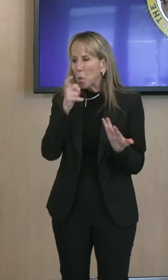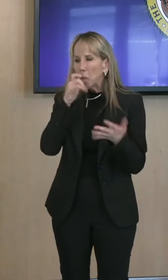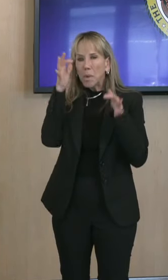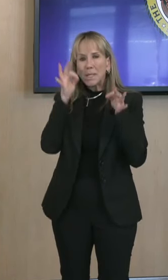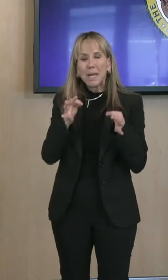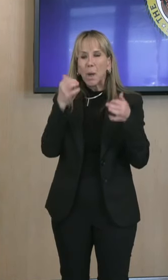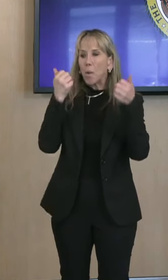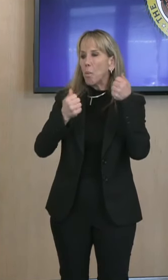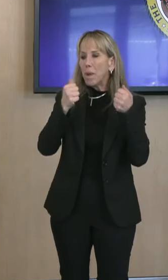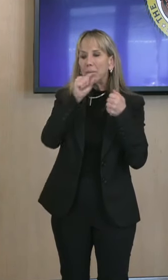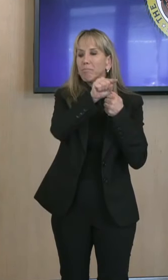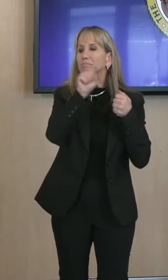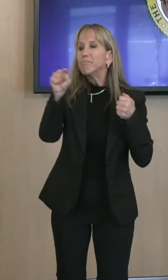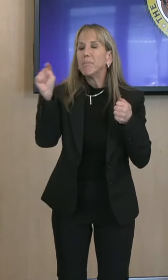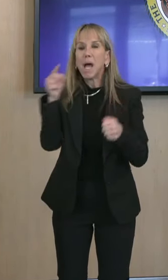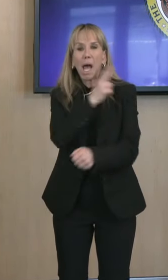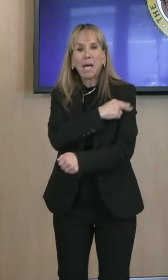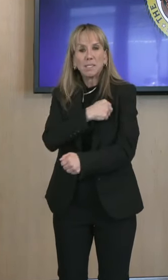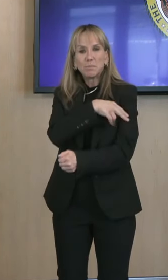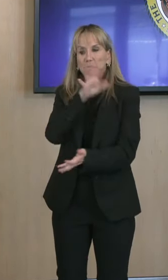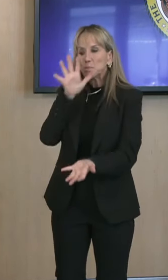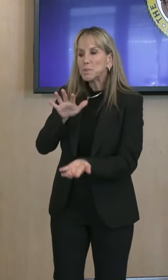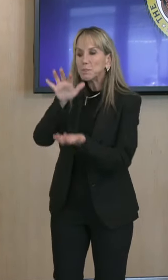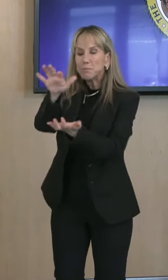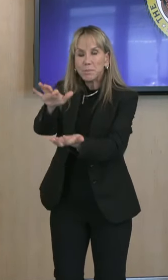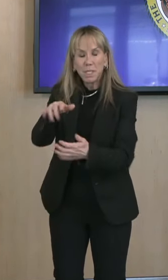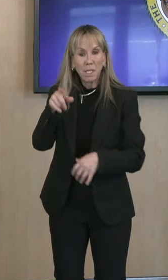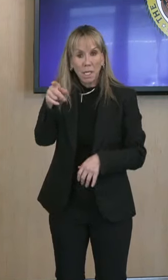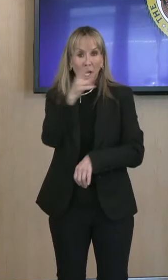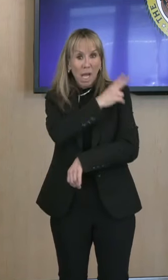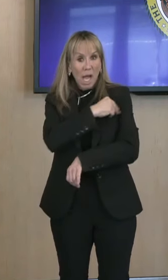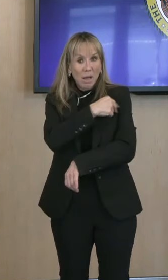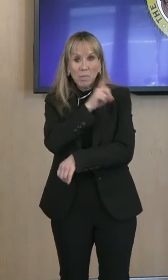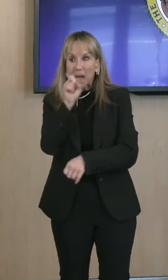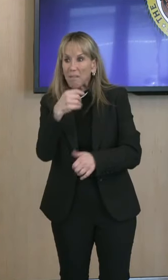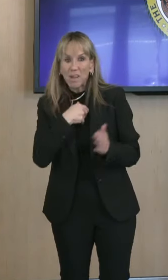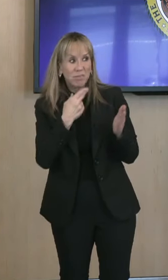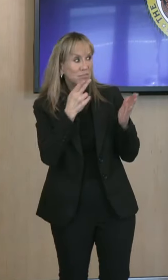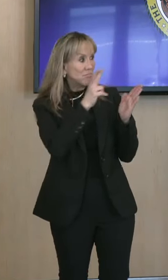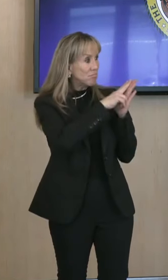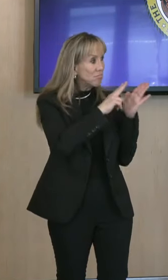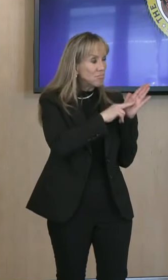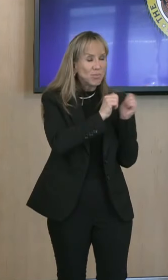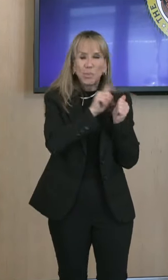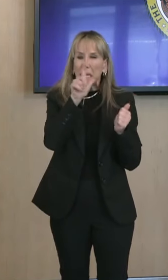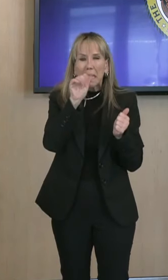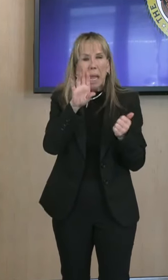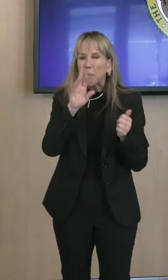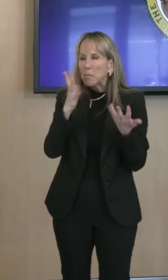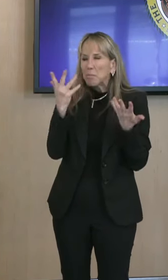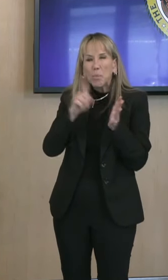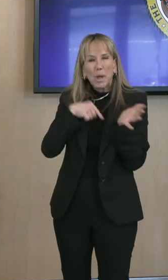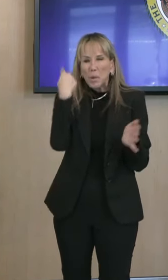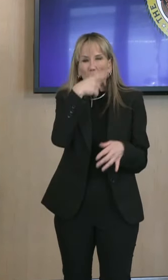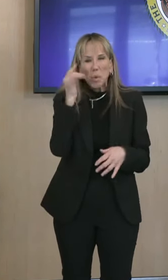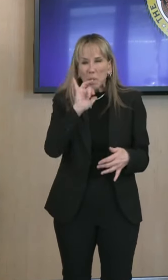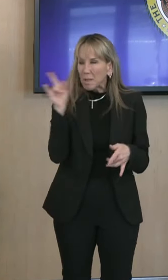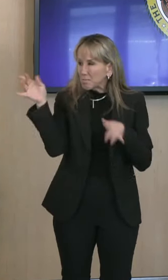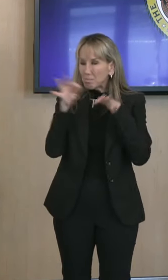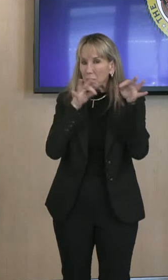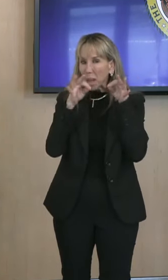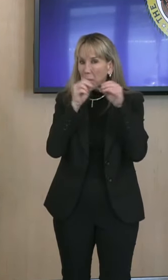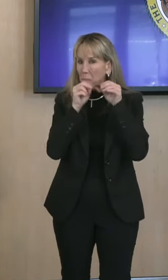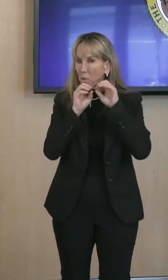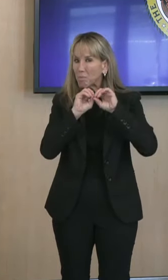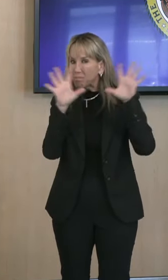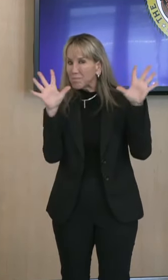hospital providers get these testing kits? Do they have to contract out through labs? Just, do you mind explaining that? Dr. Nick